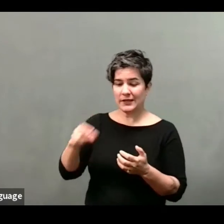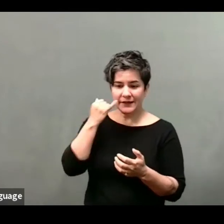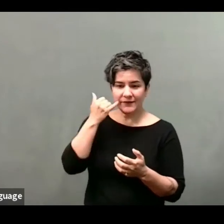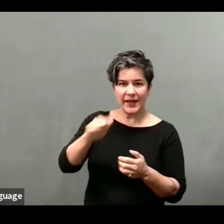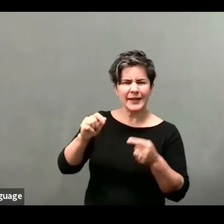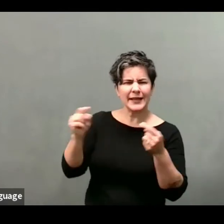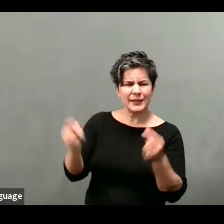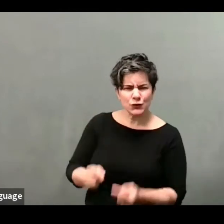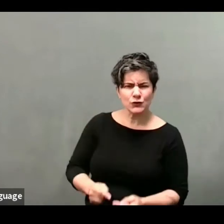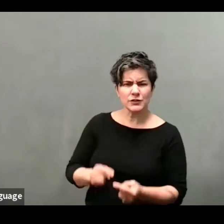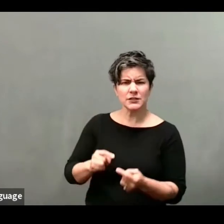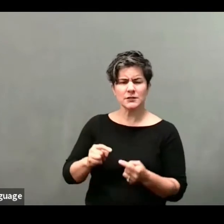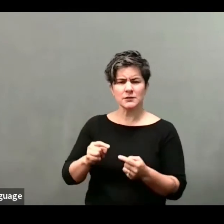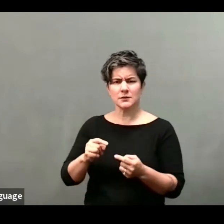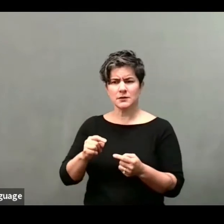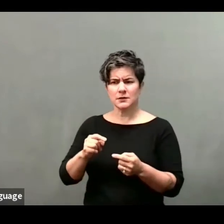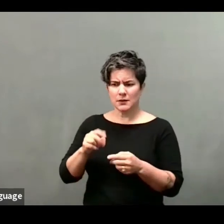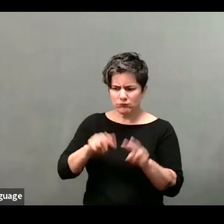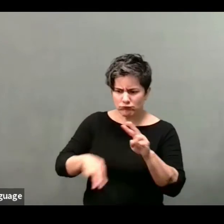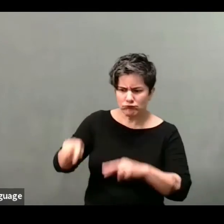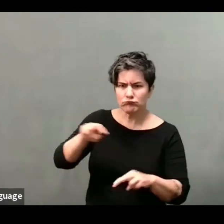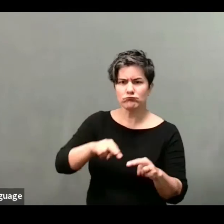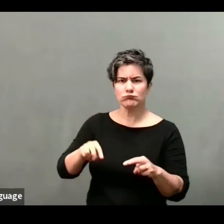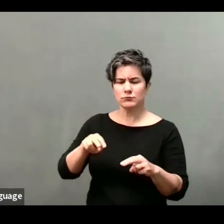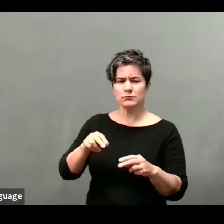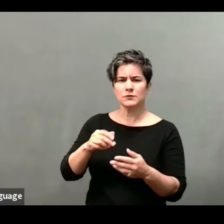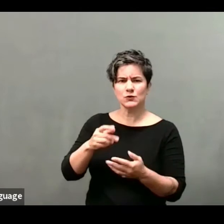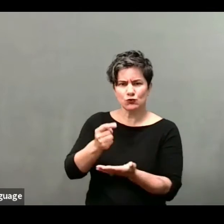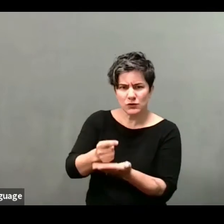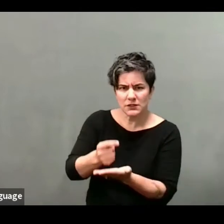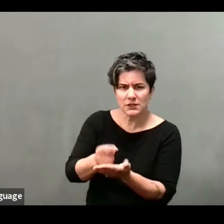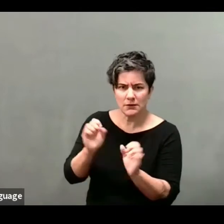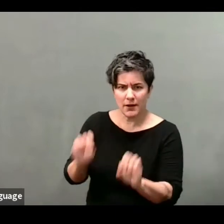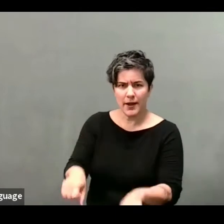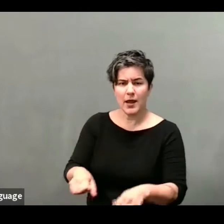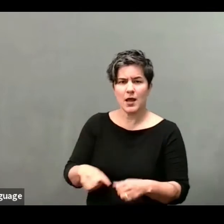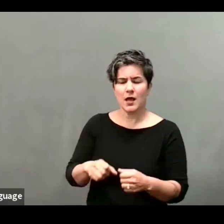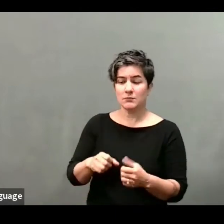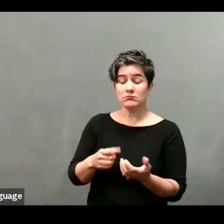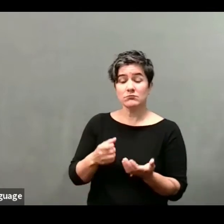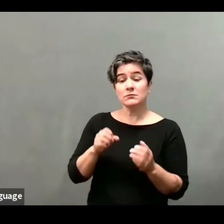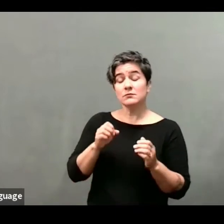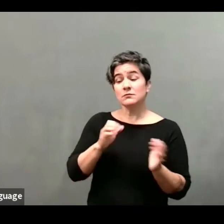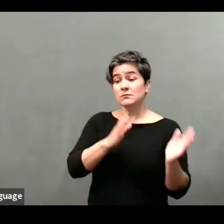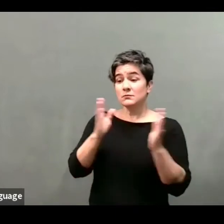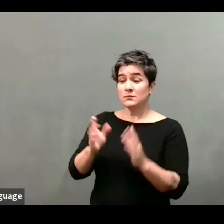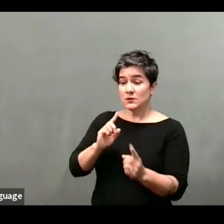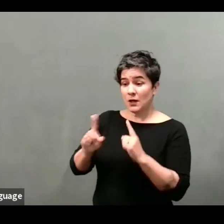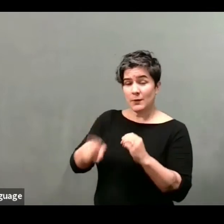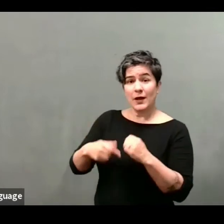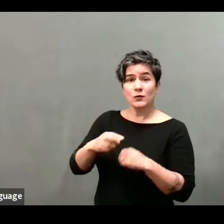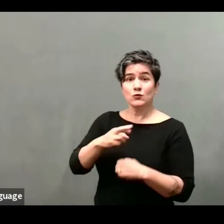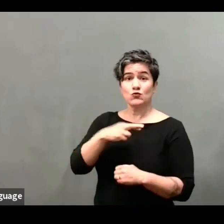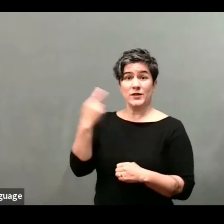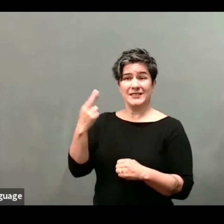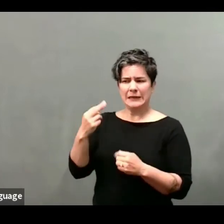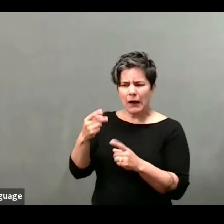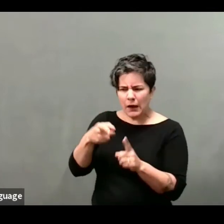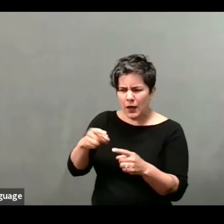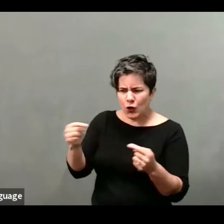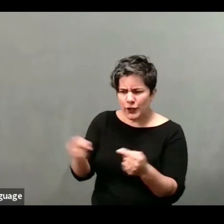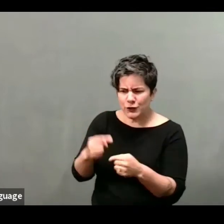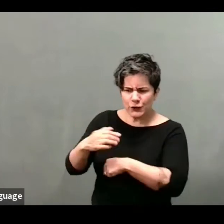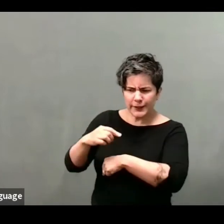injuries assessed or treated, talking about risks for either complications from a